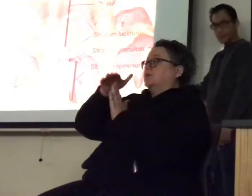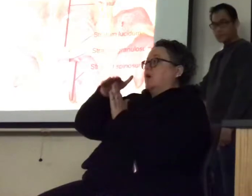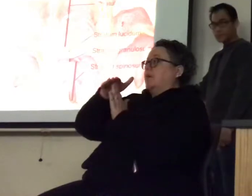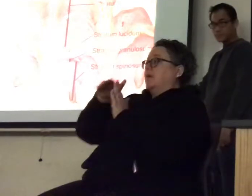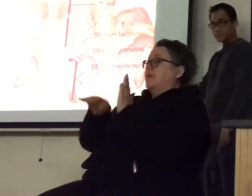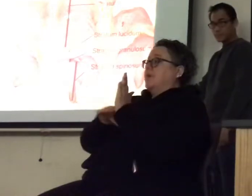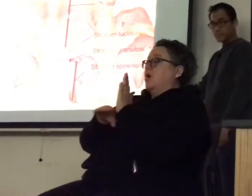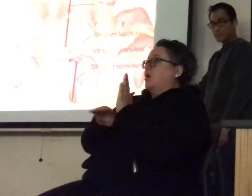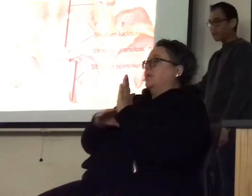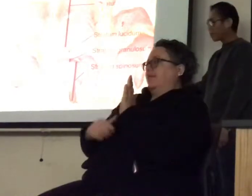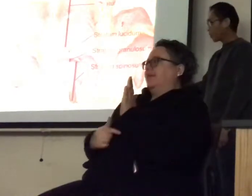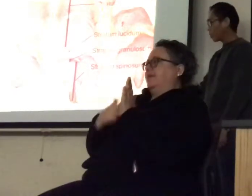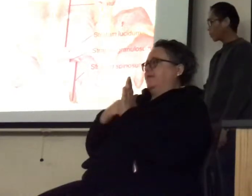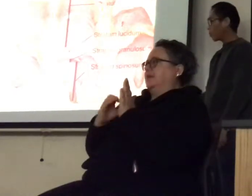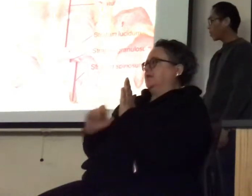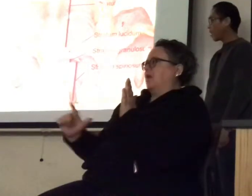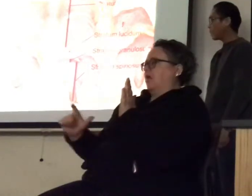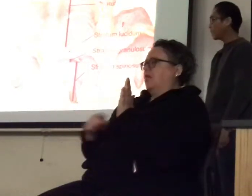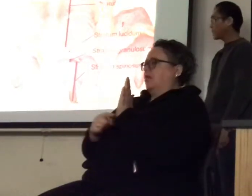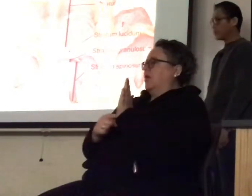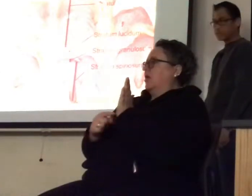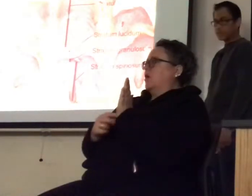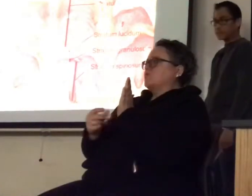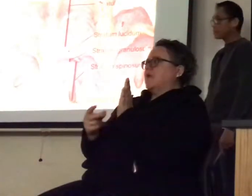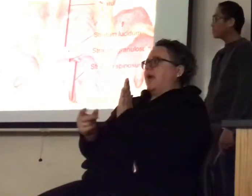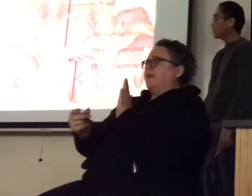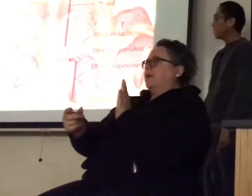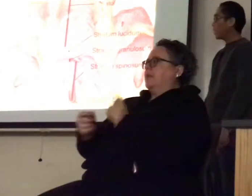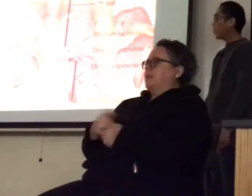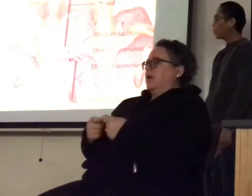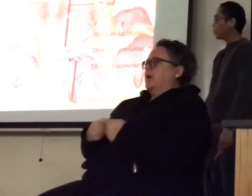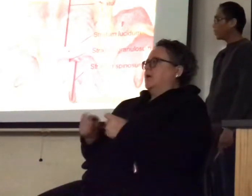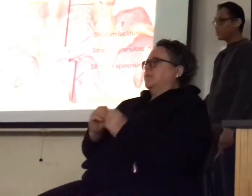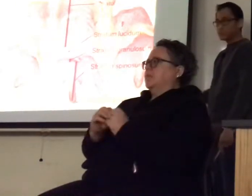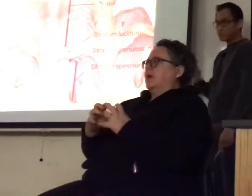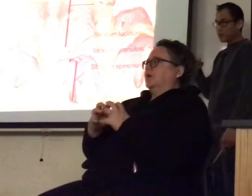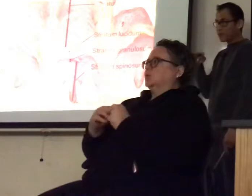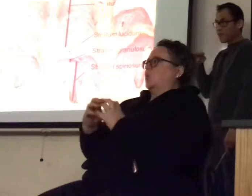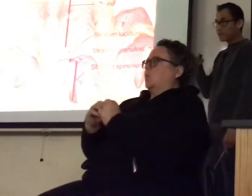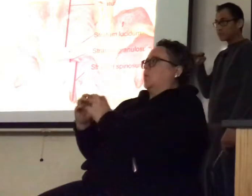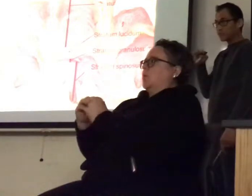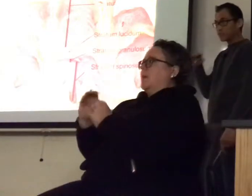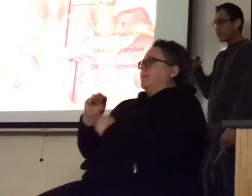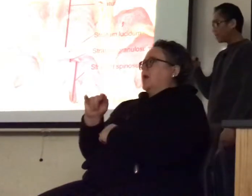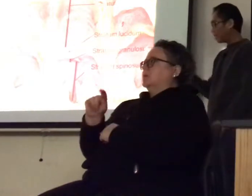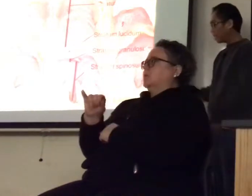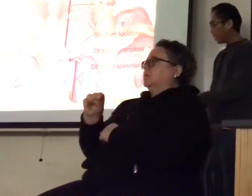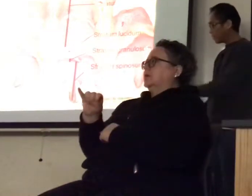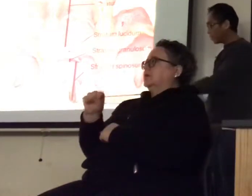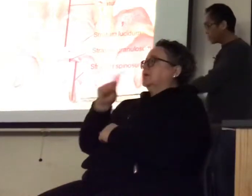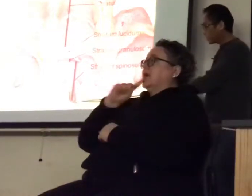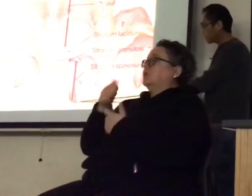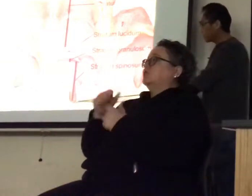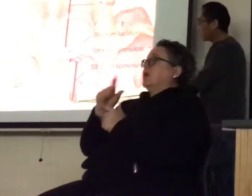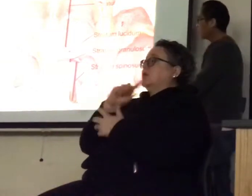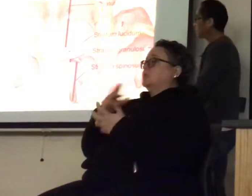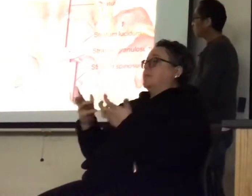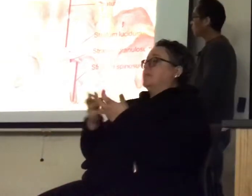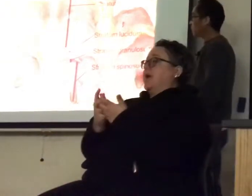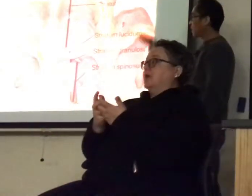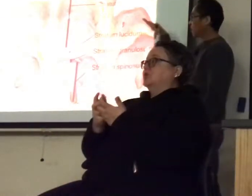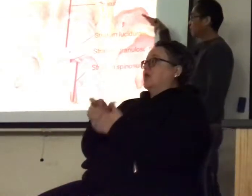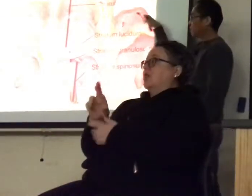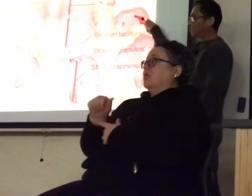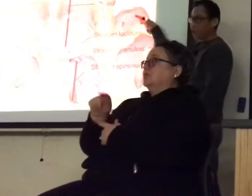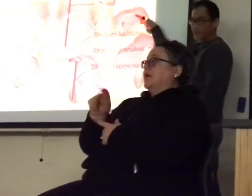living cells that are undergoing rapid mitosis. And what you're doing is you're trying to match the rate of mitosis